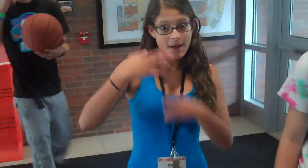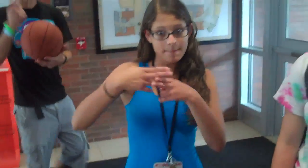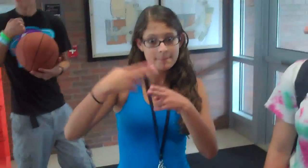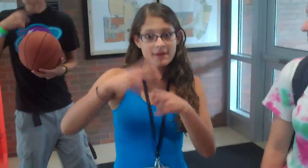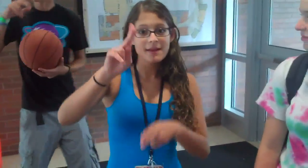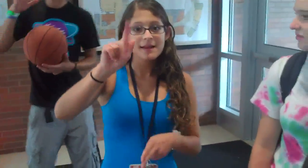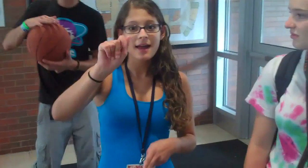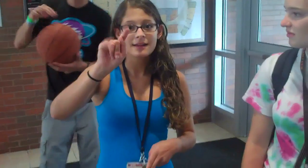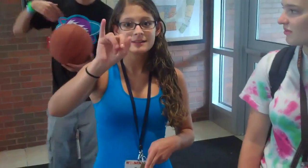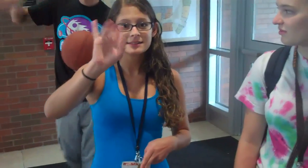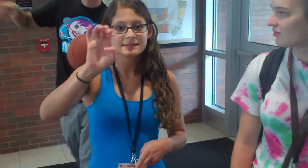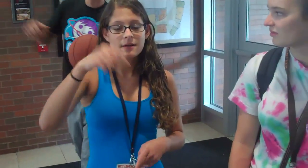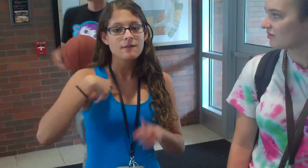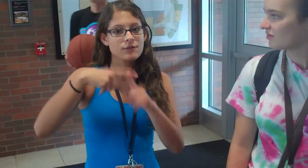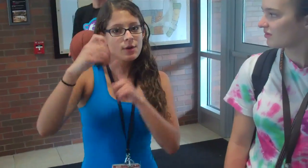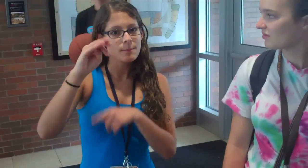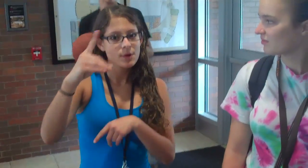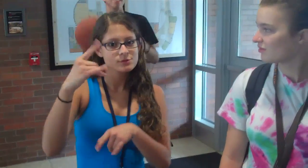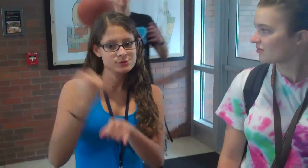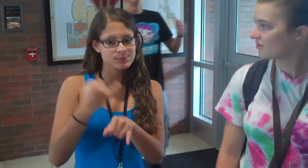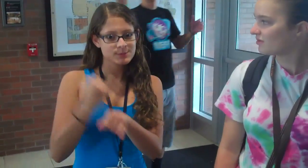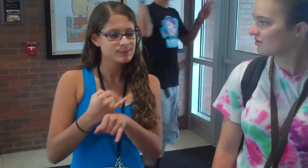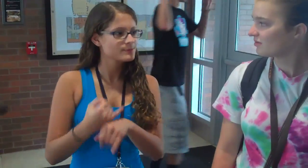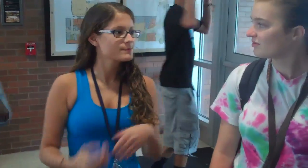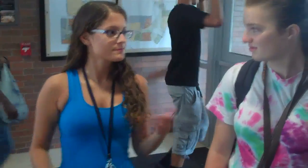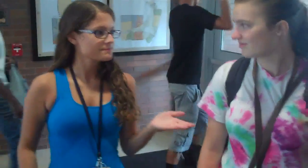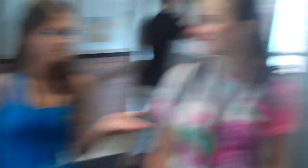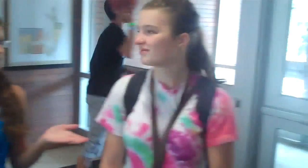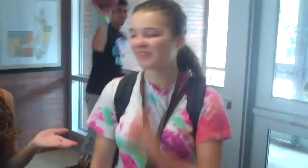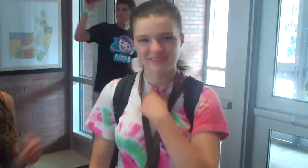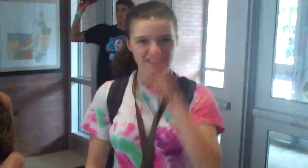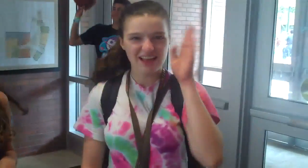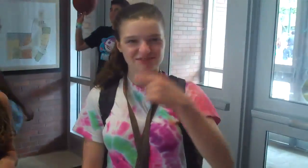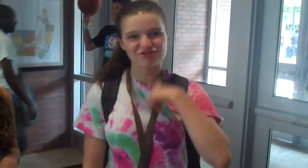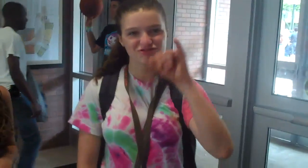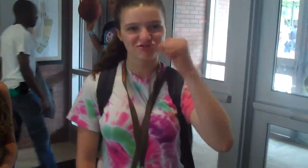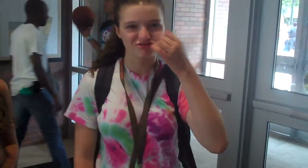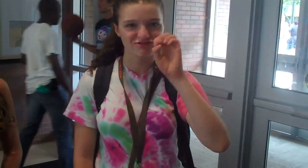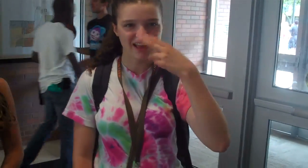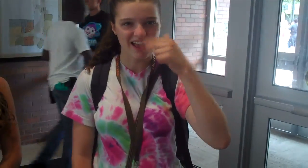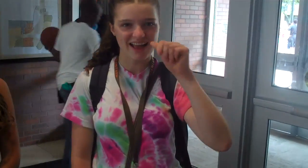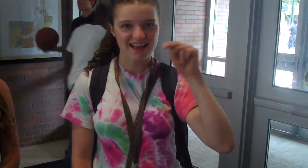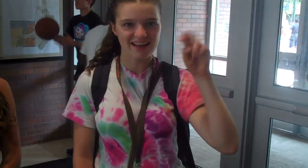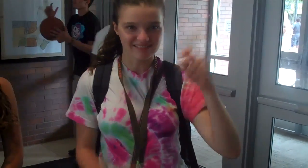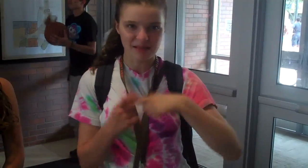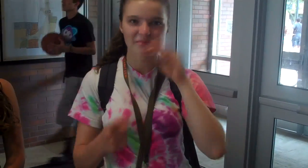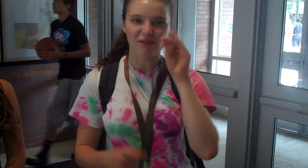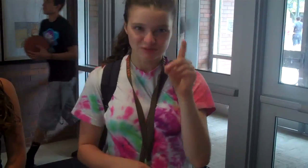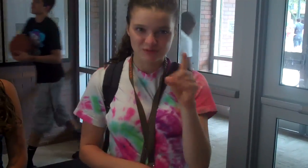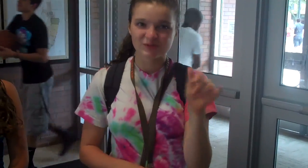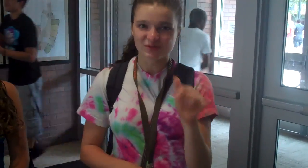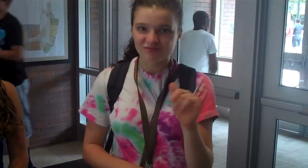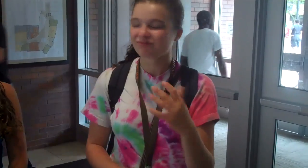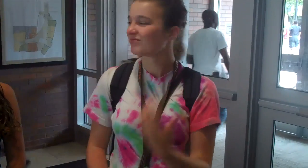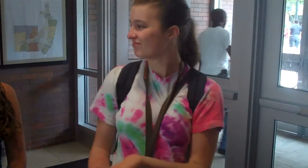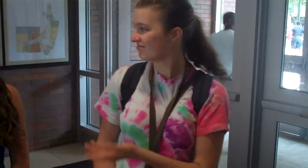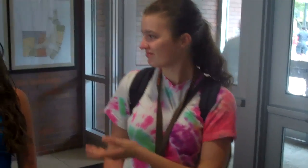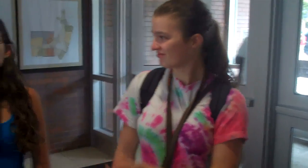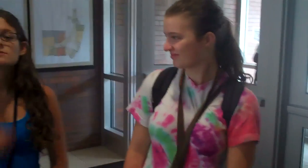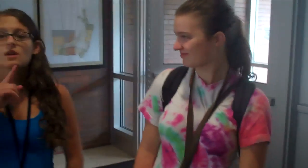Hi. My name is Katie. And I'm from Maryland School for the Deaf. Hi. And my name's Jahane. And I go